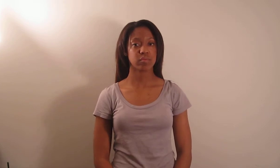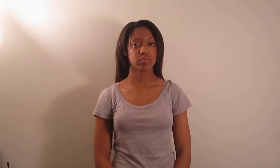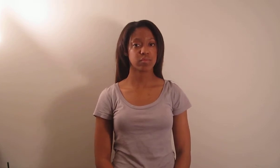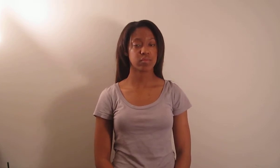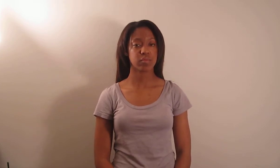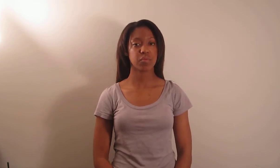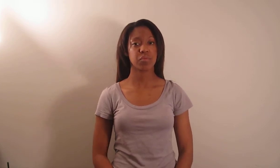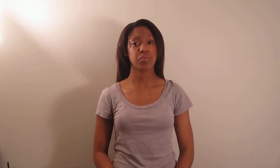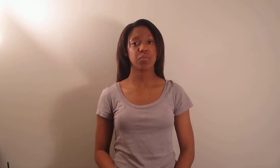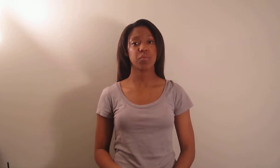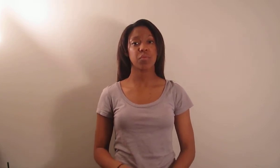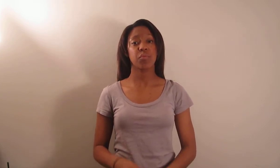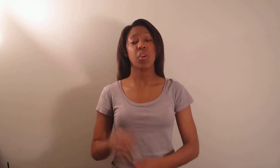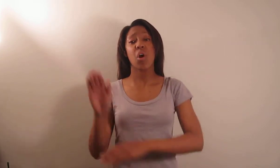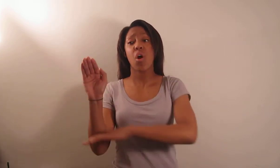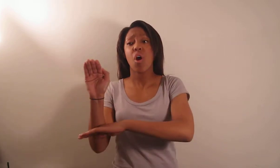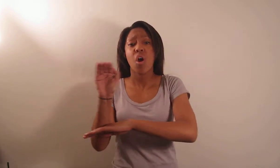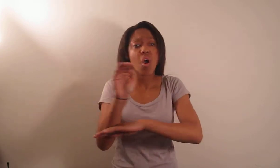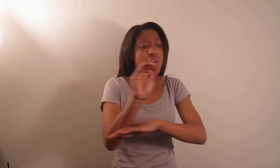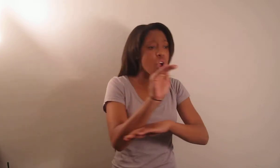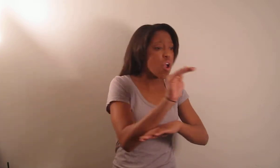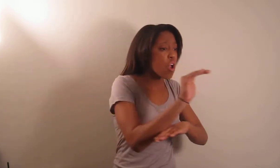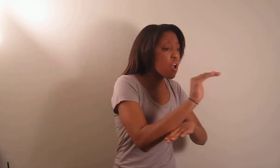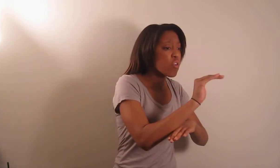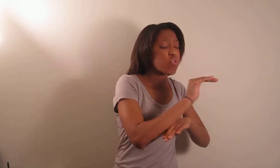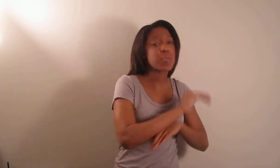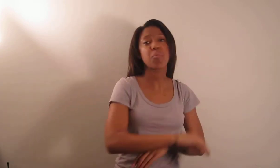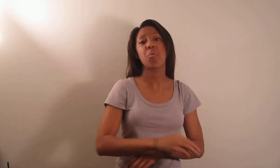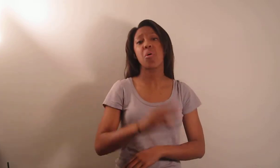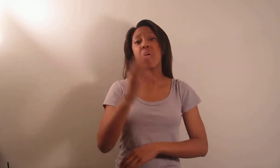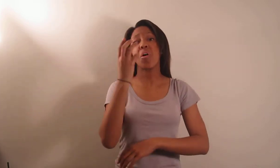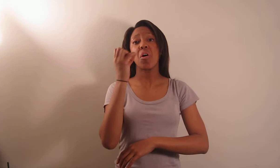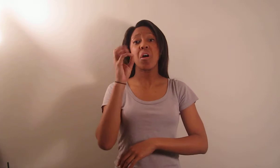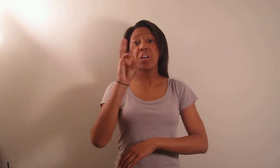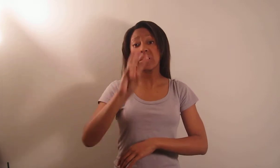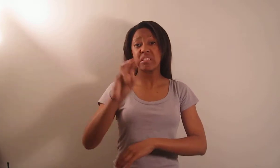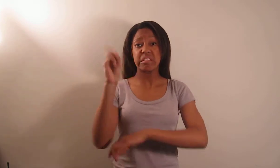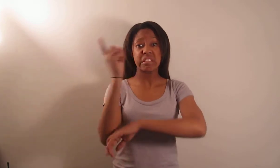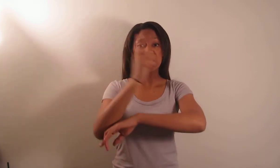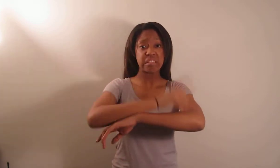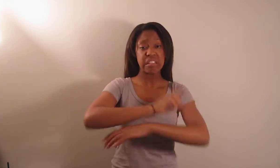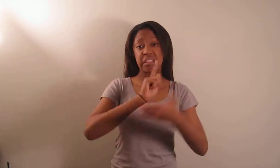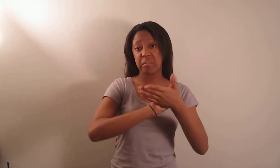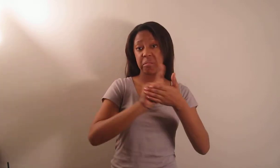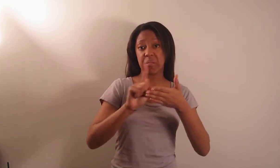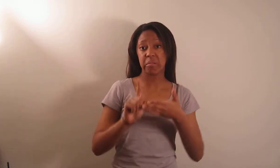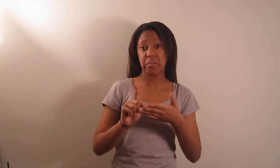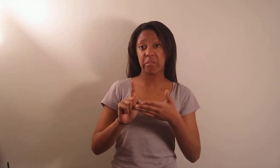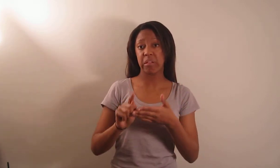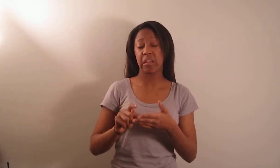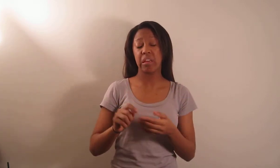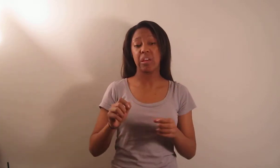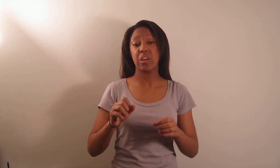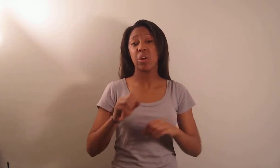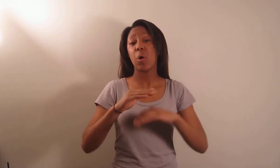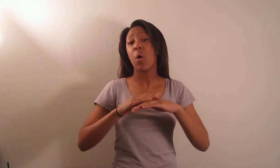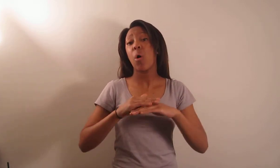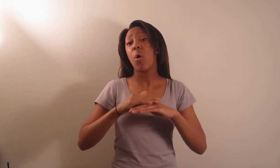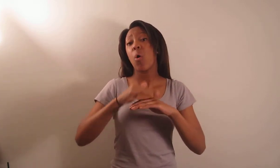Every morning, 6 days a week, more than 100,000 people poured out onto the streets of the Lower East Side, headed toward